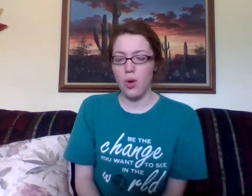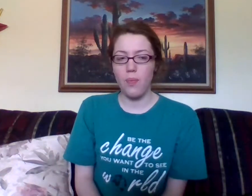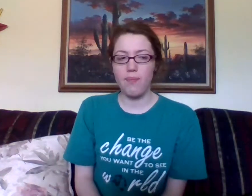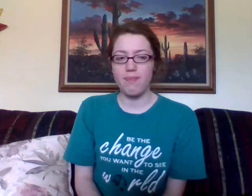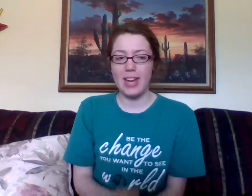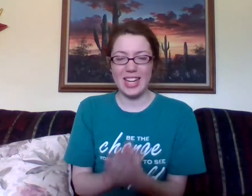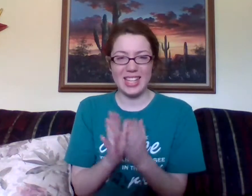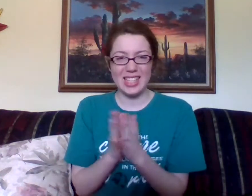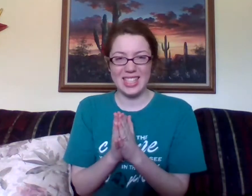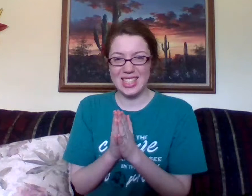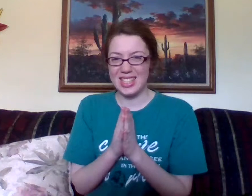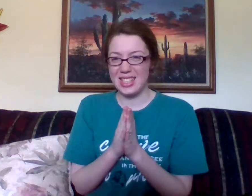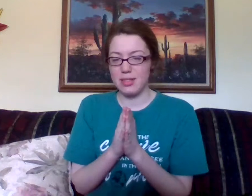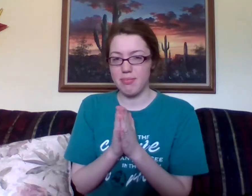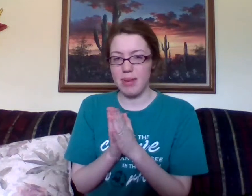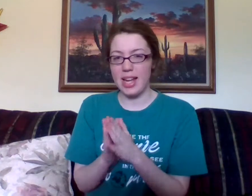So it just by